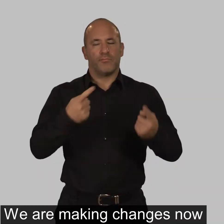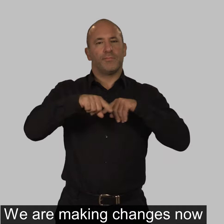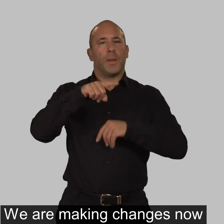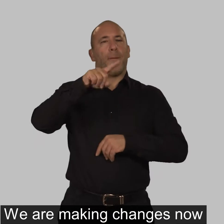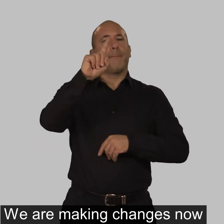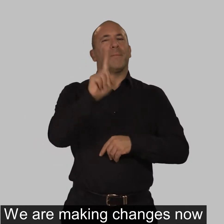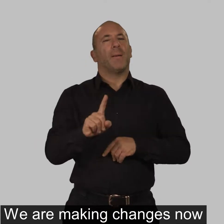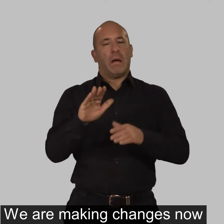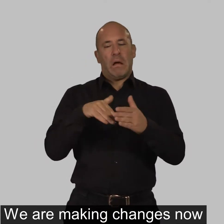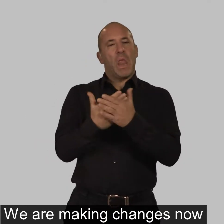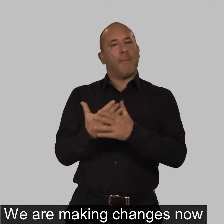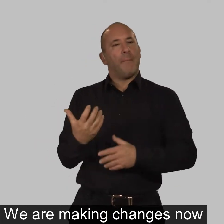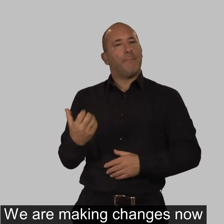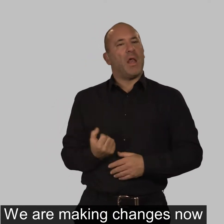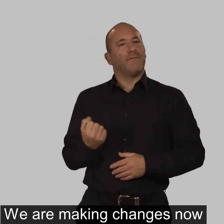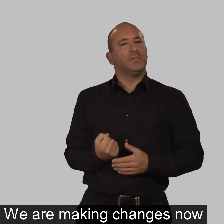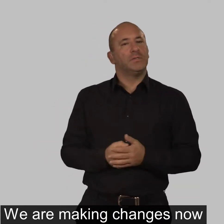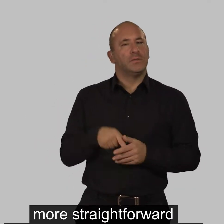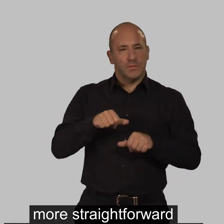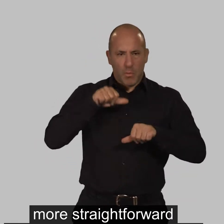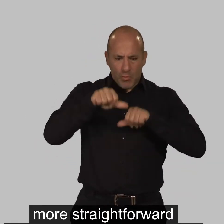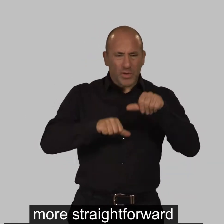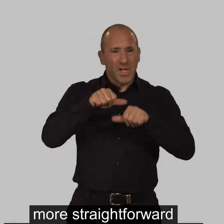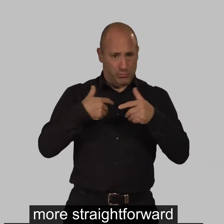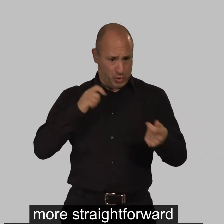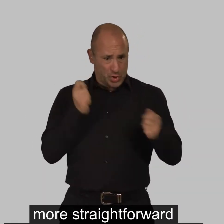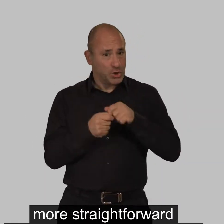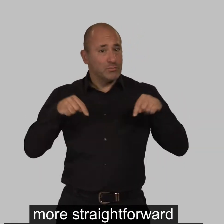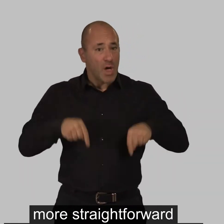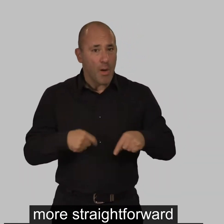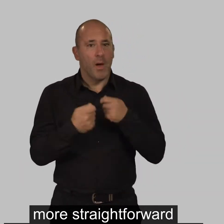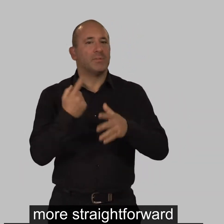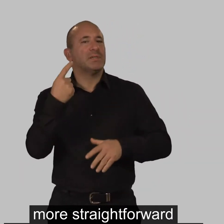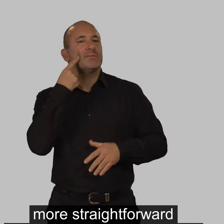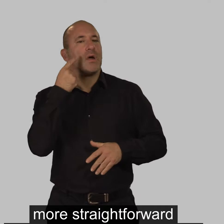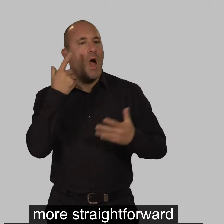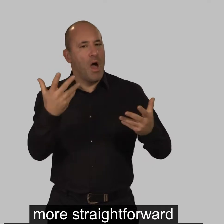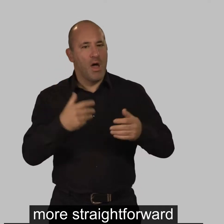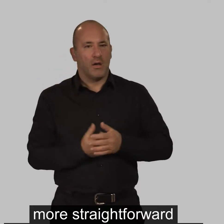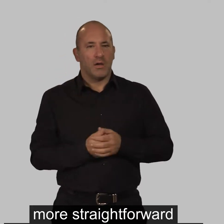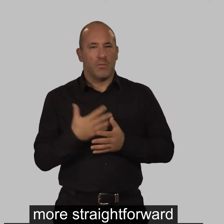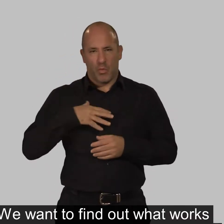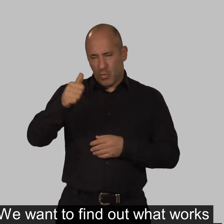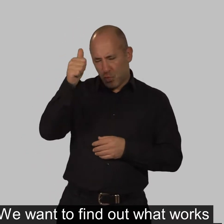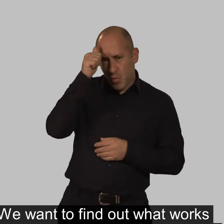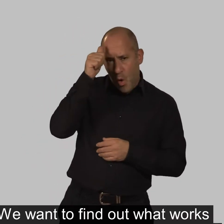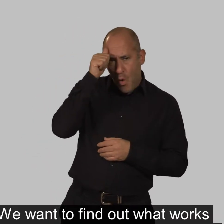We are making changes now to make the process more straightforward for people claiming benefits.